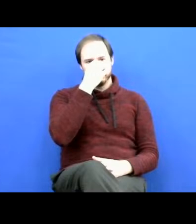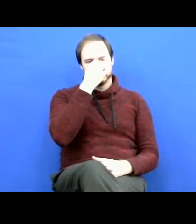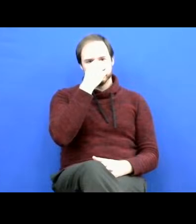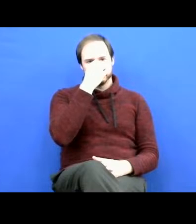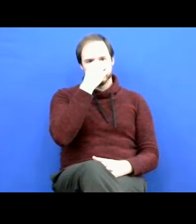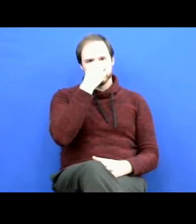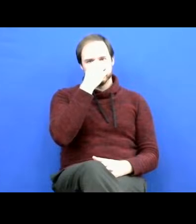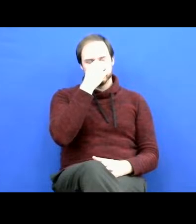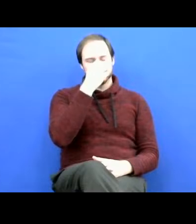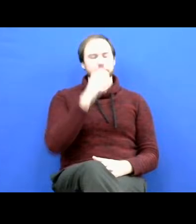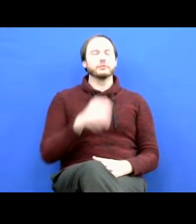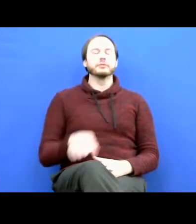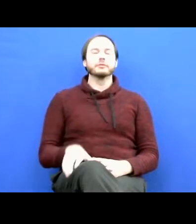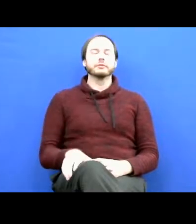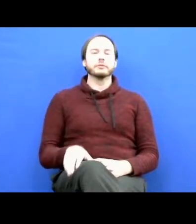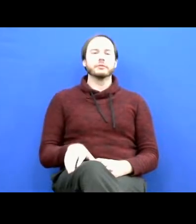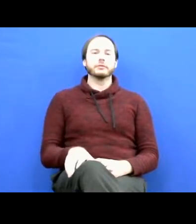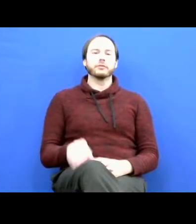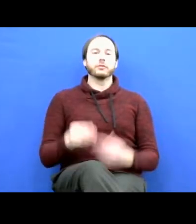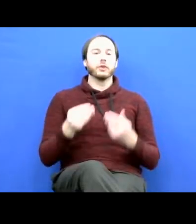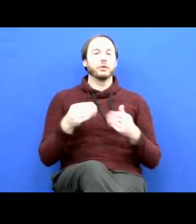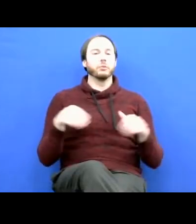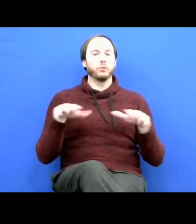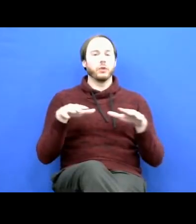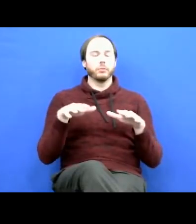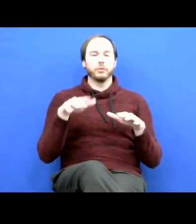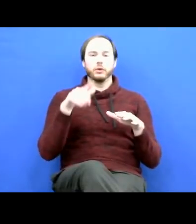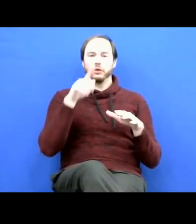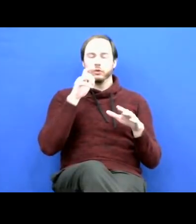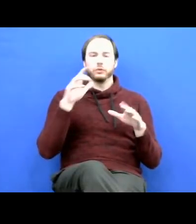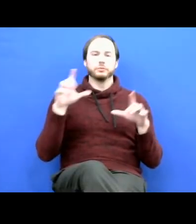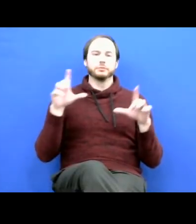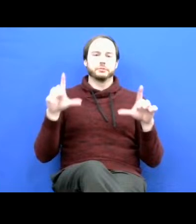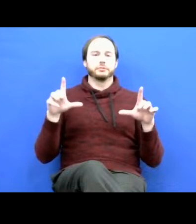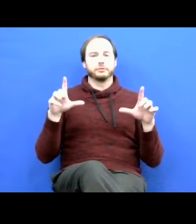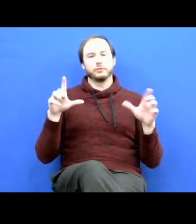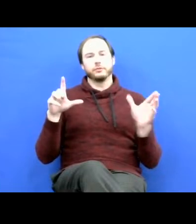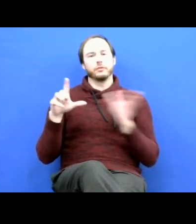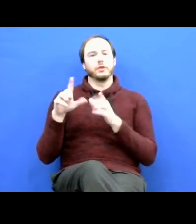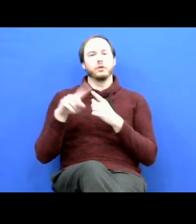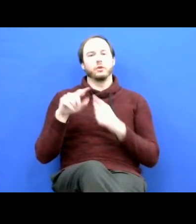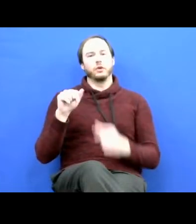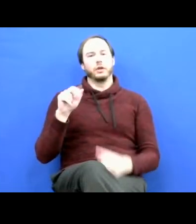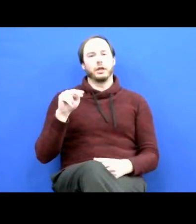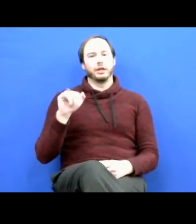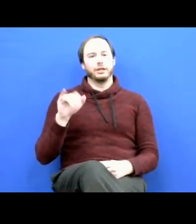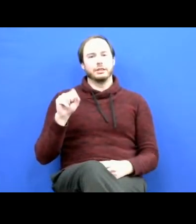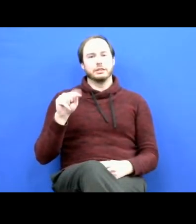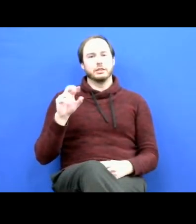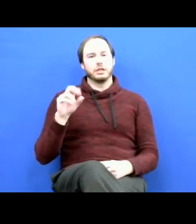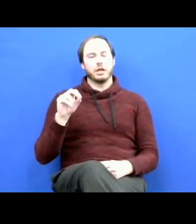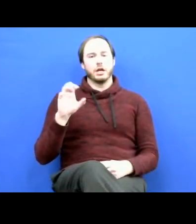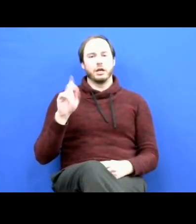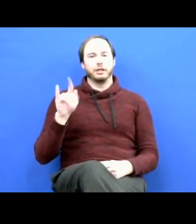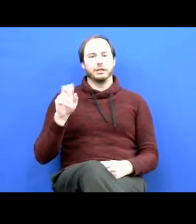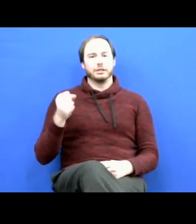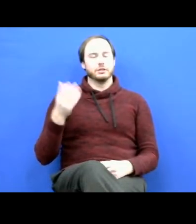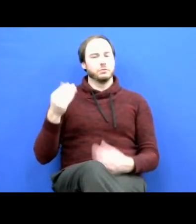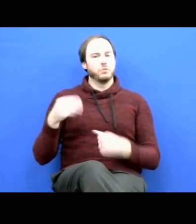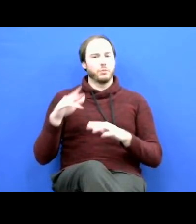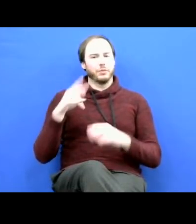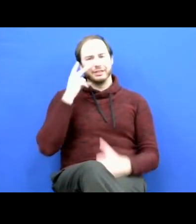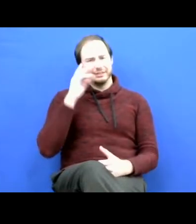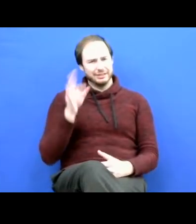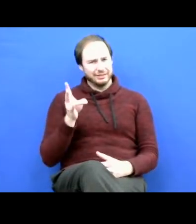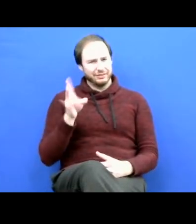but the property that butts up against Amy Stockton's property, I see 78 feet from the parking